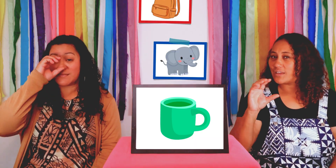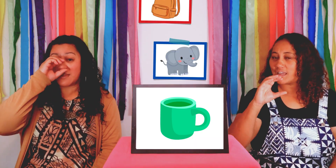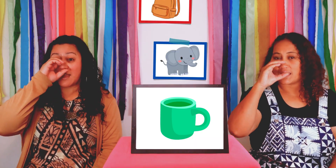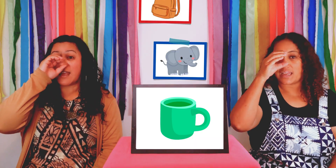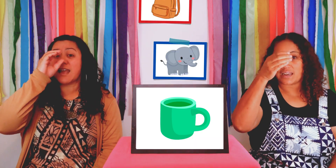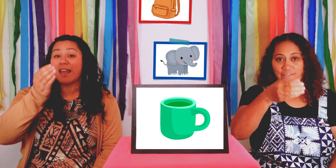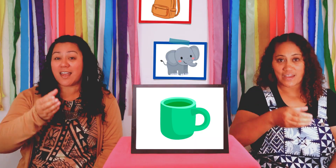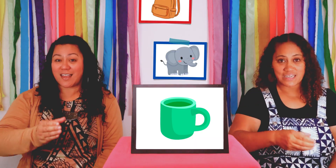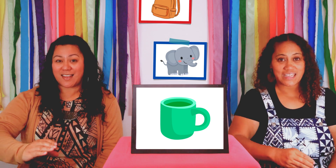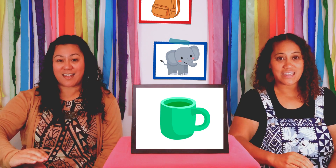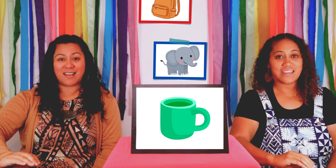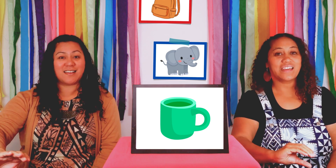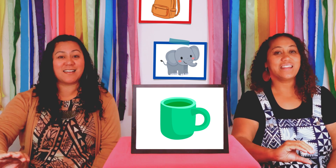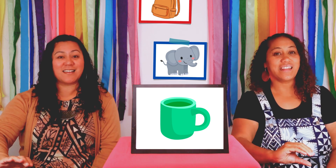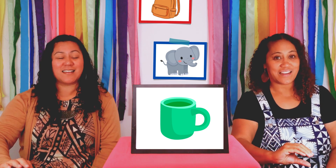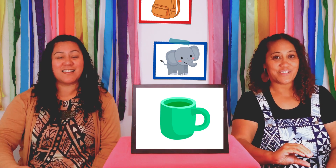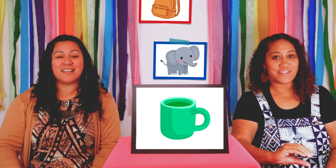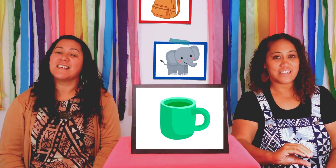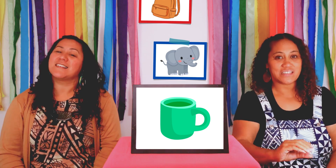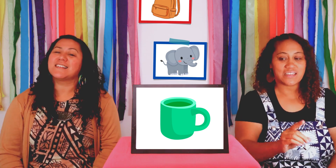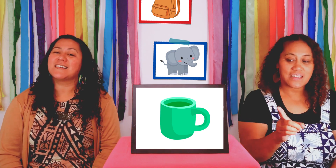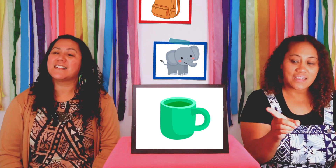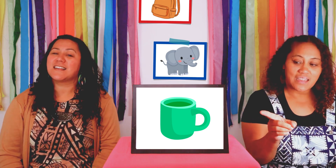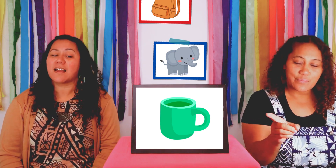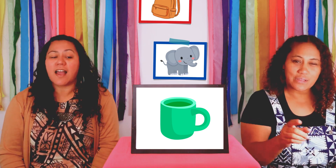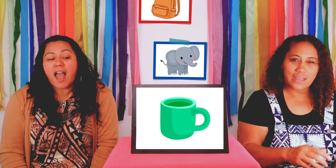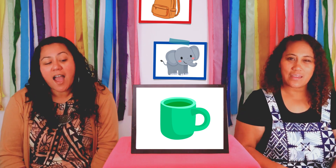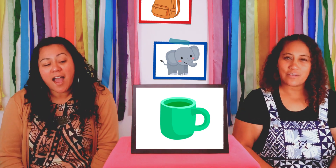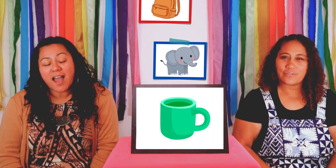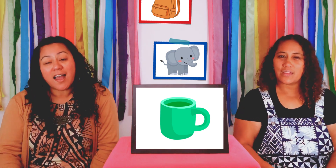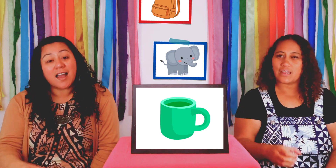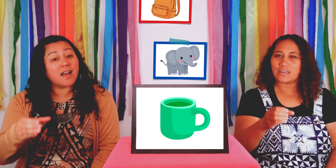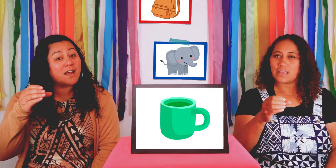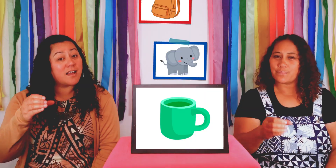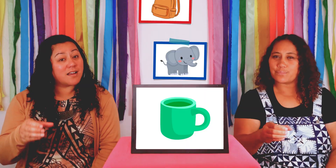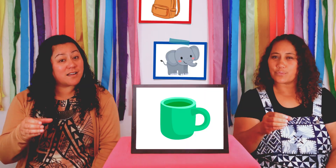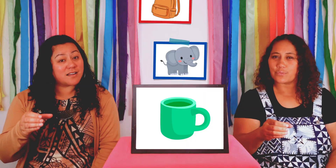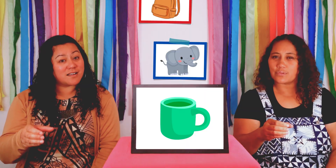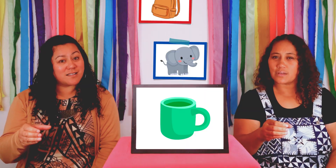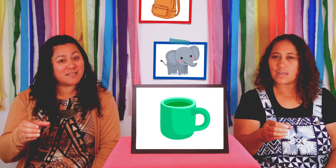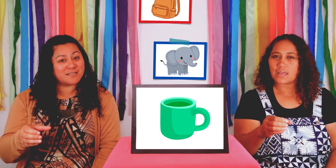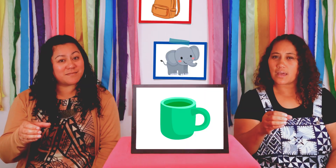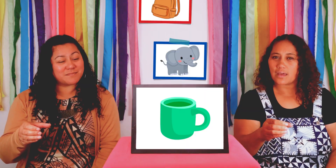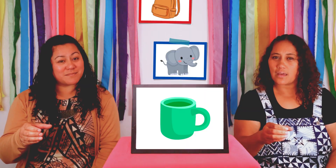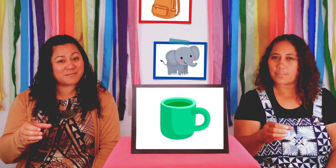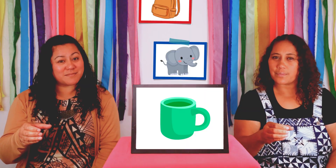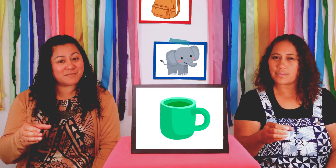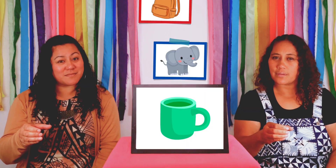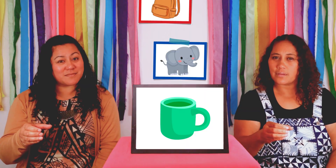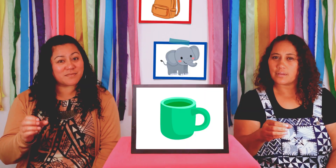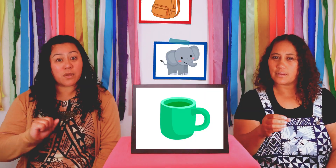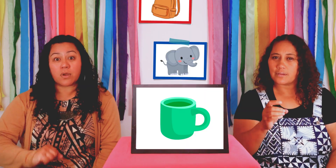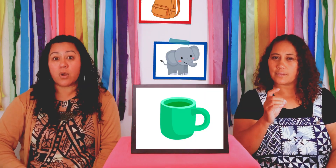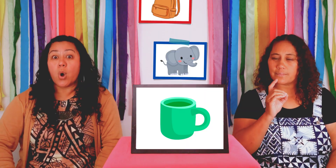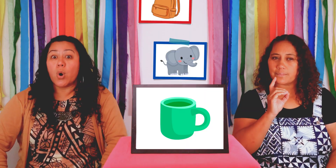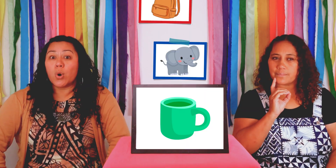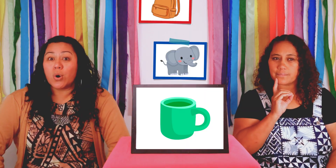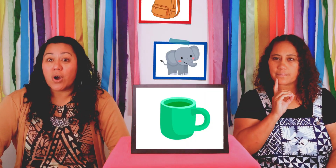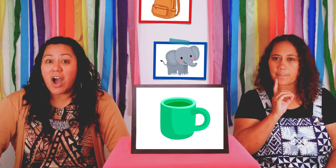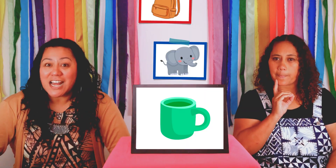an elefane, an elephant. And we have an ipu, a cup. I know